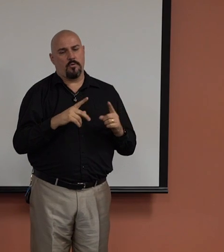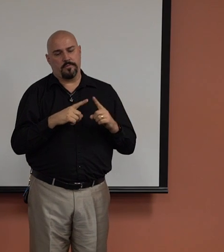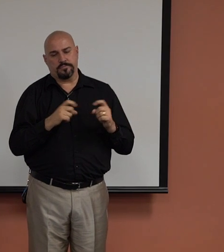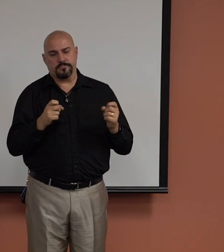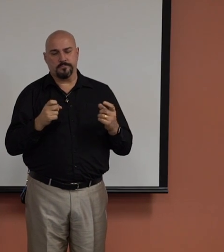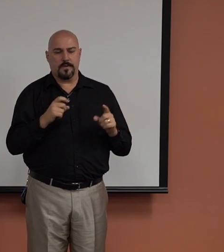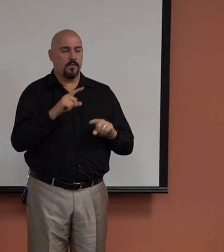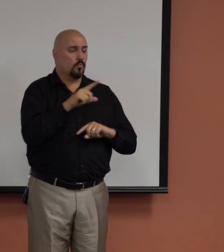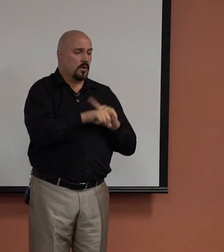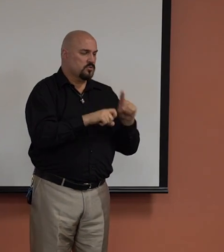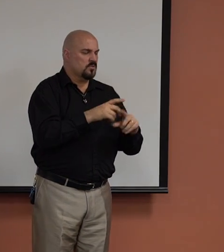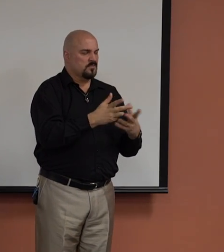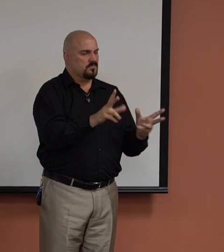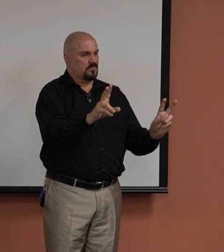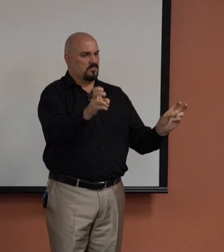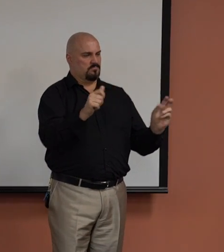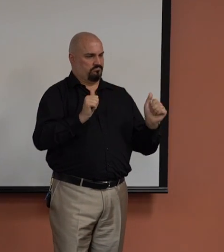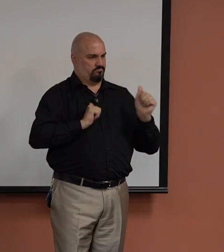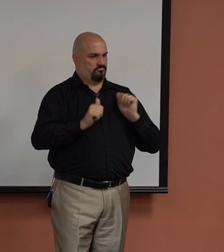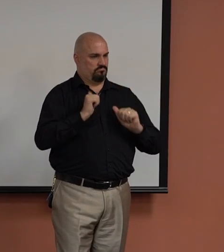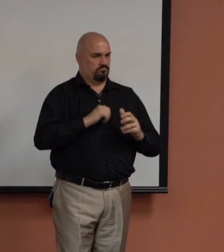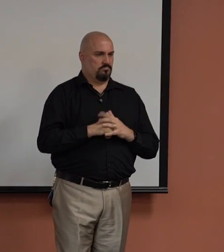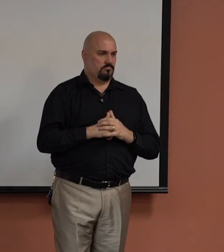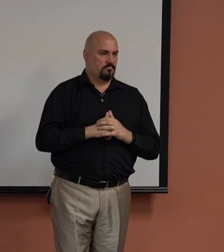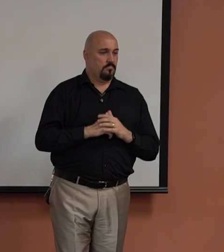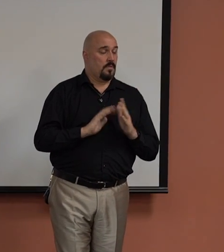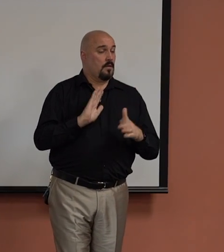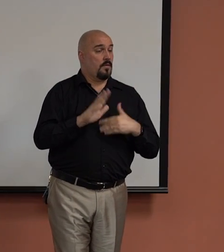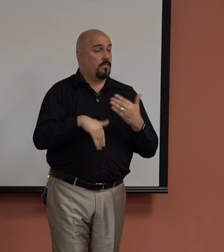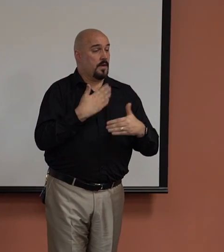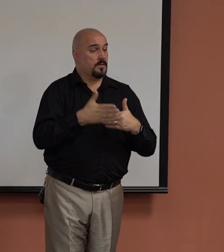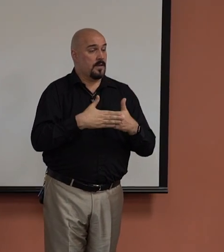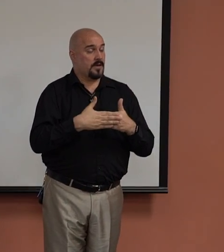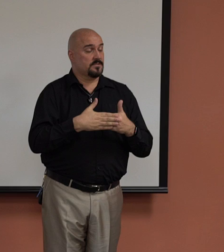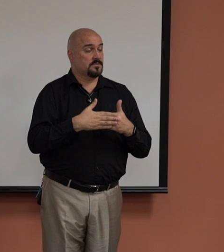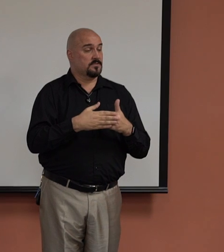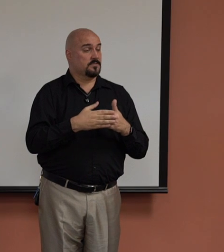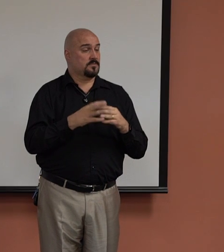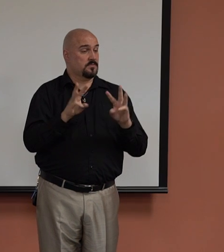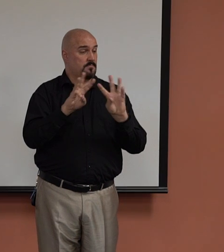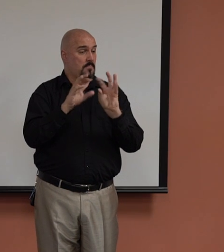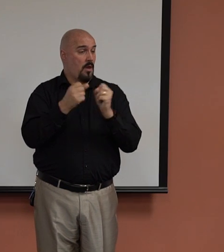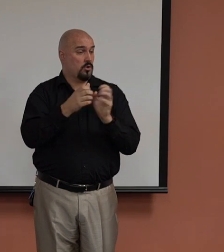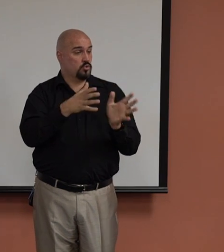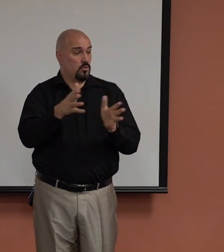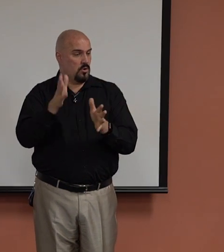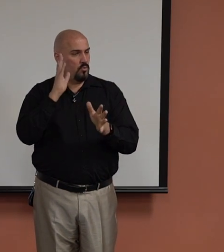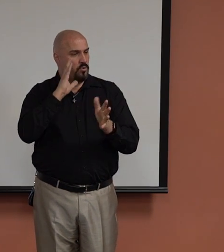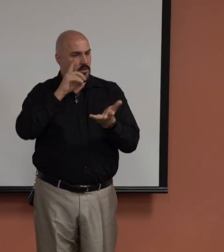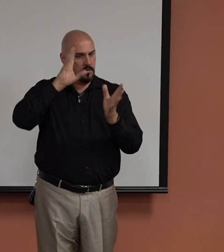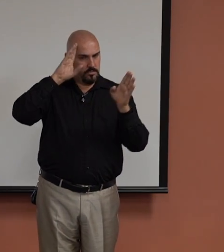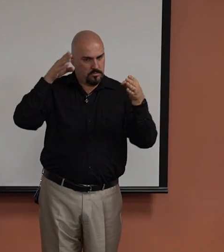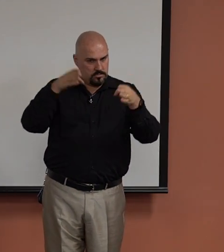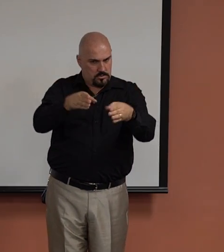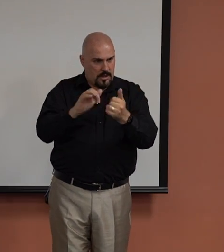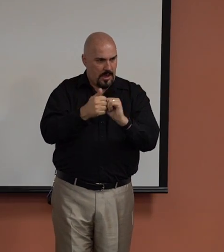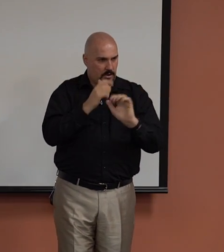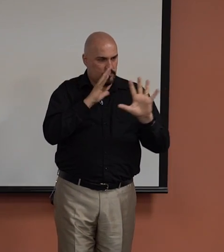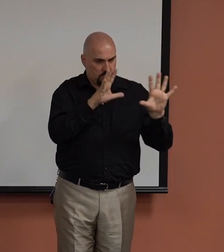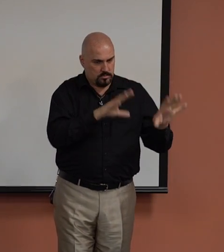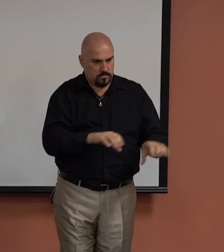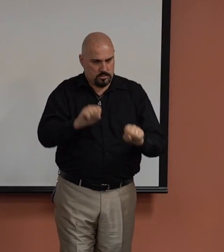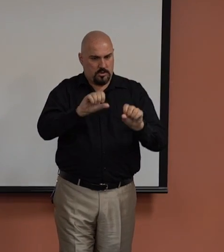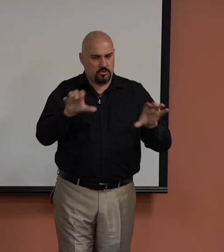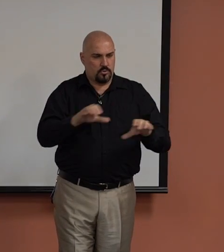ask. So the next module is going to be how to properly conduct an intake interview. And